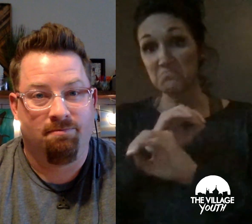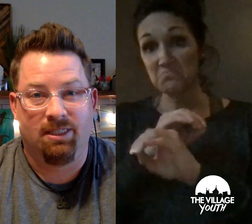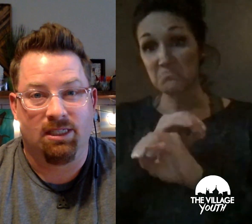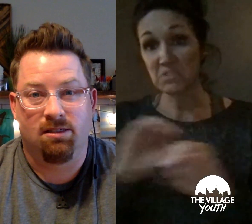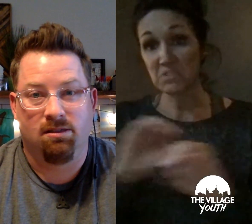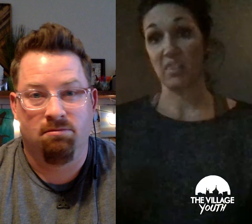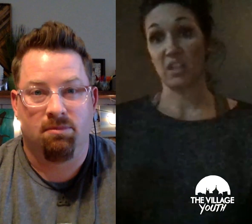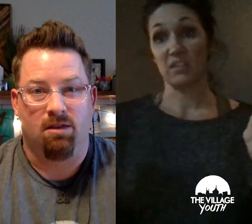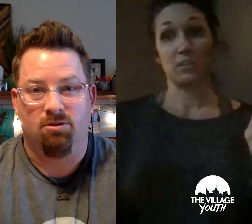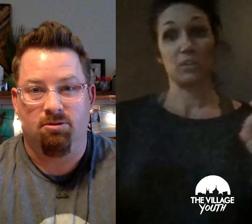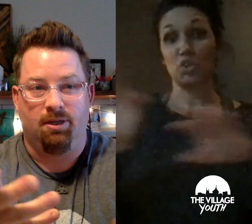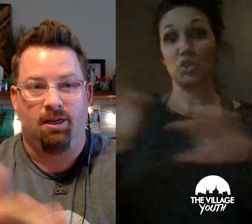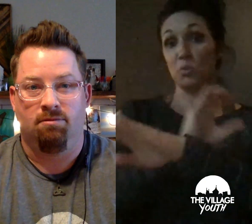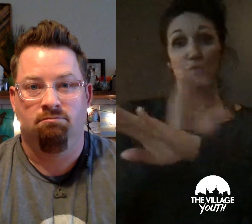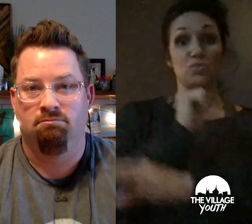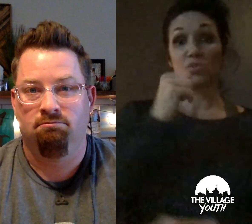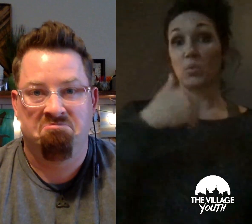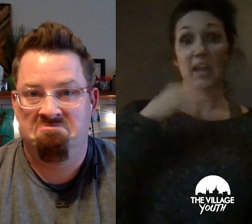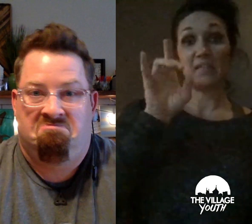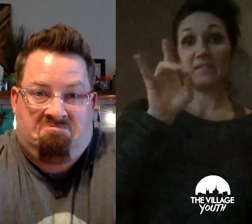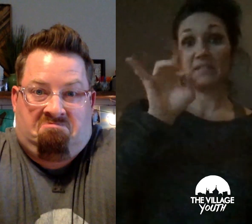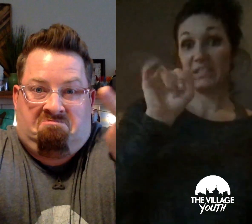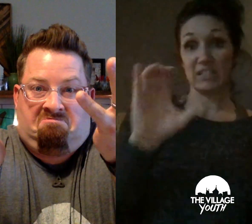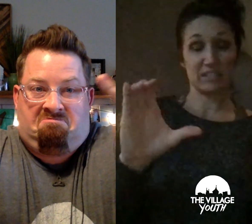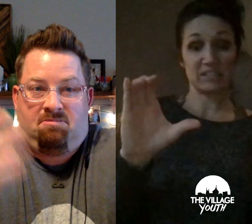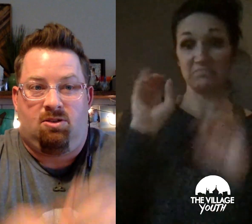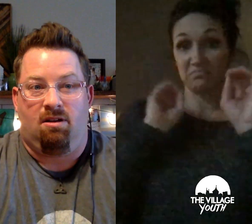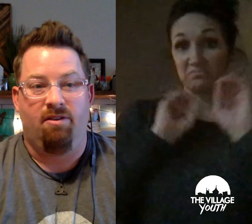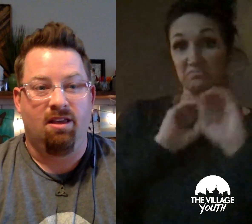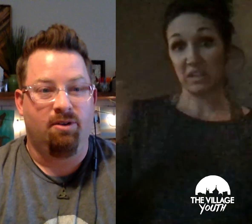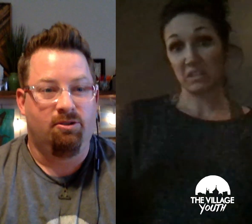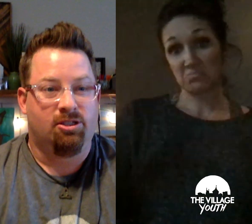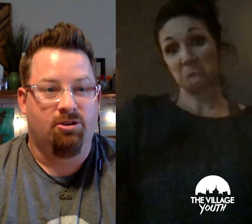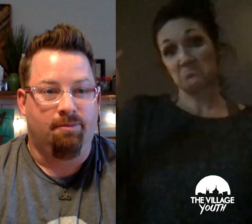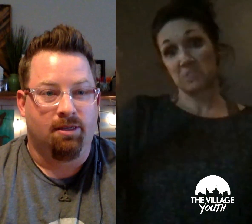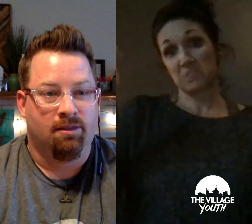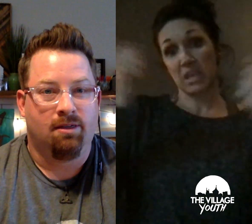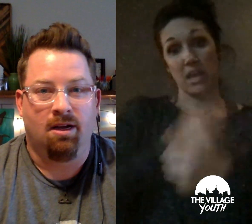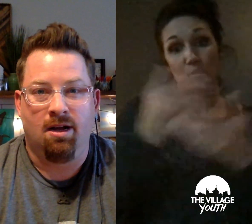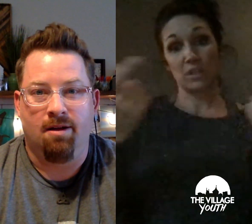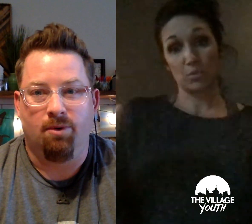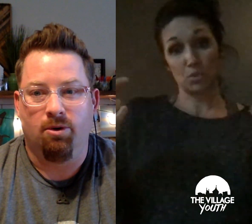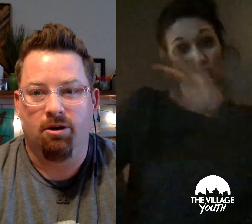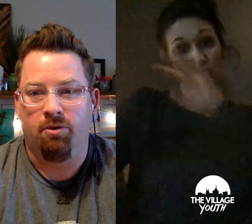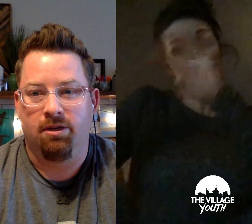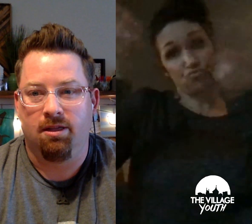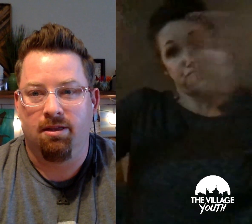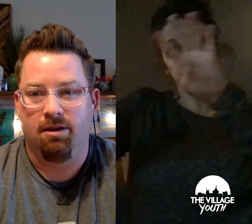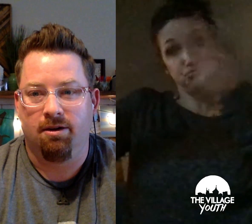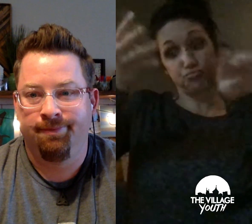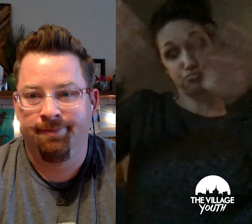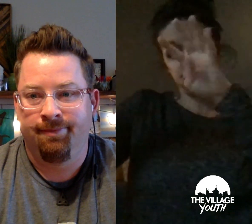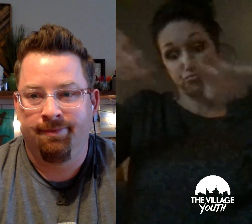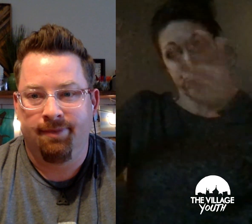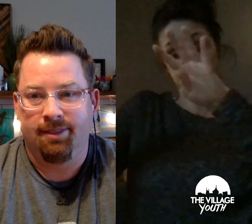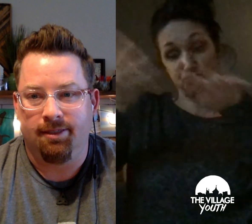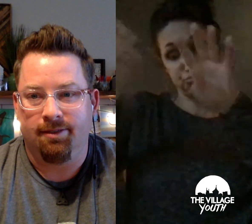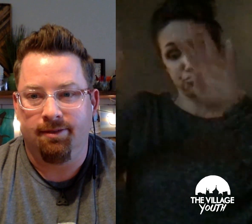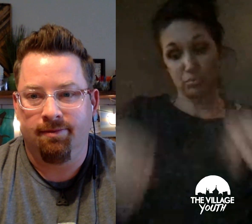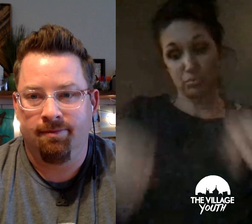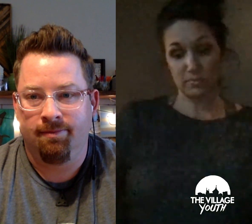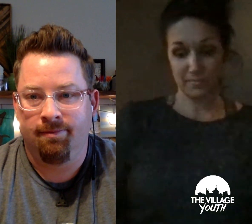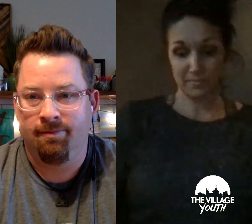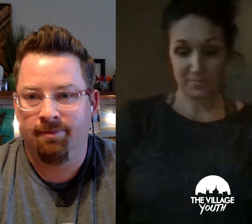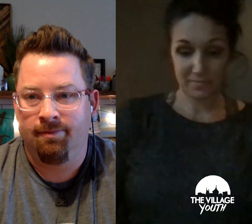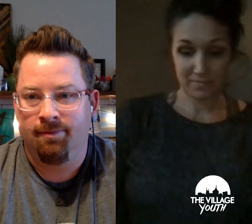have discs that you can put in. So everything we do is streamed or going to the theater.